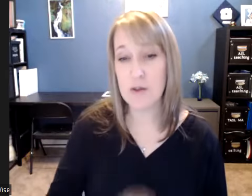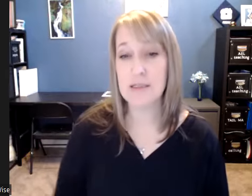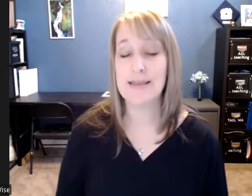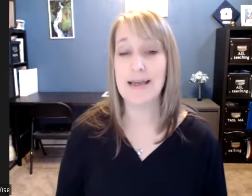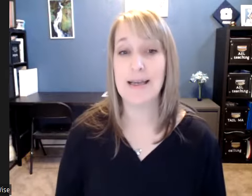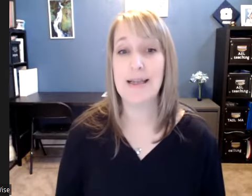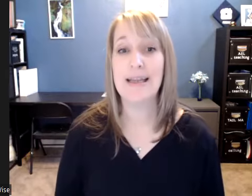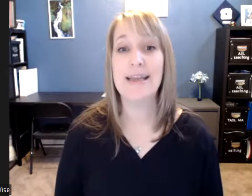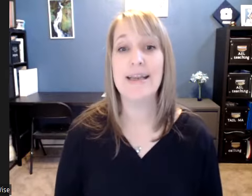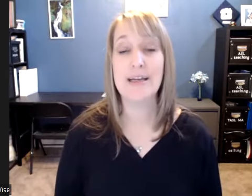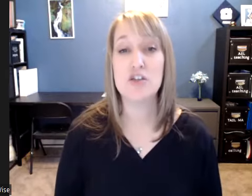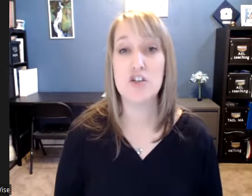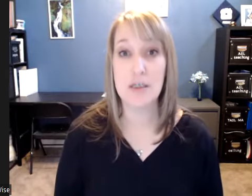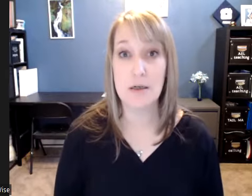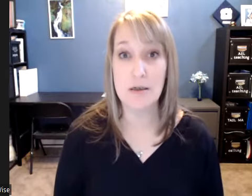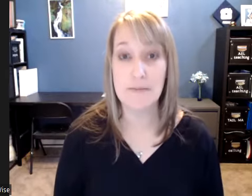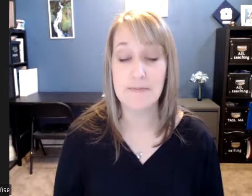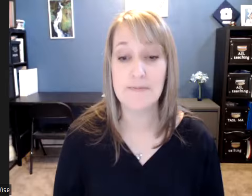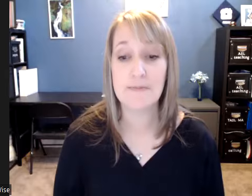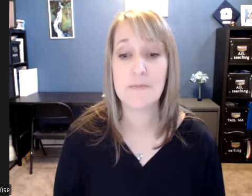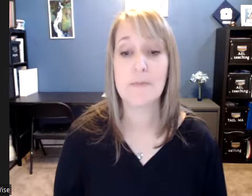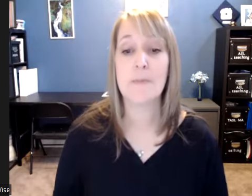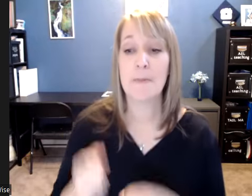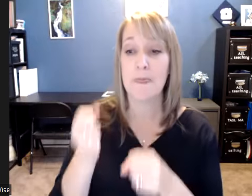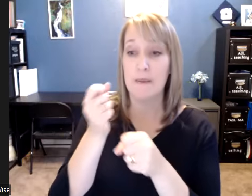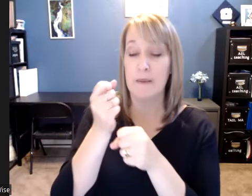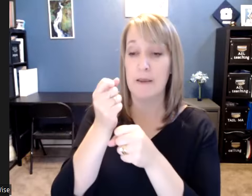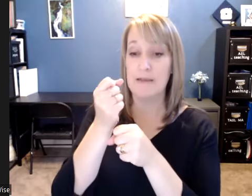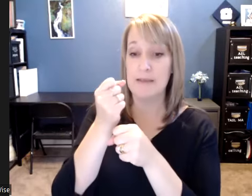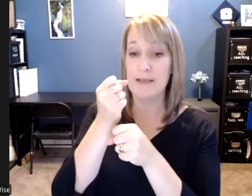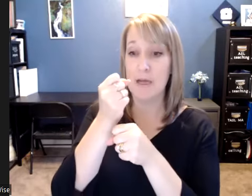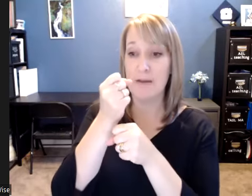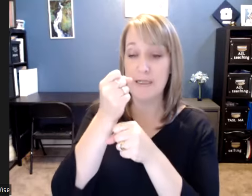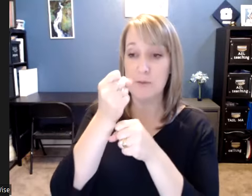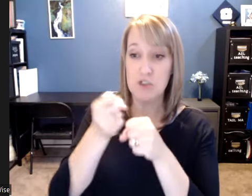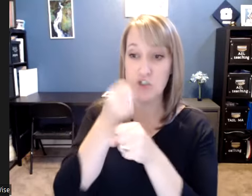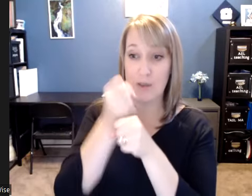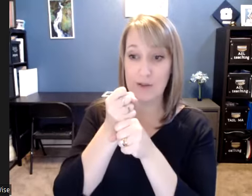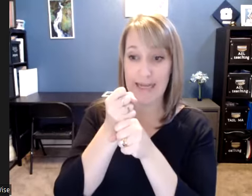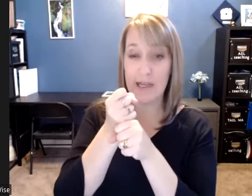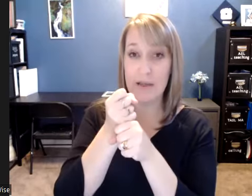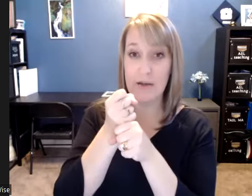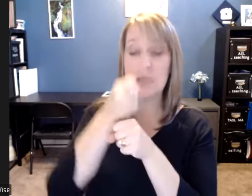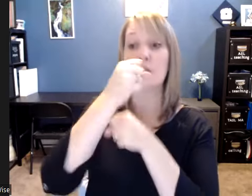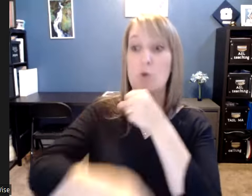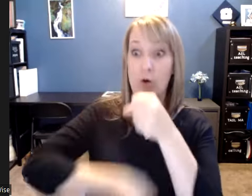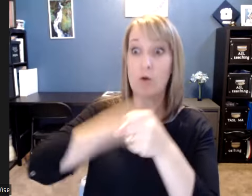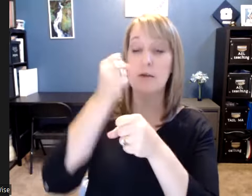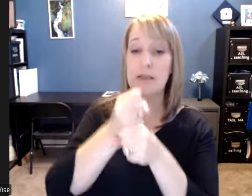going to sign next year, it's the same kind of idea where you just do a little tiny year instead of the whole